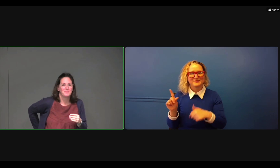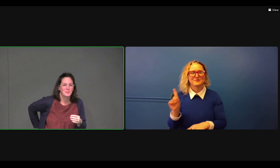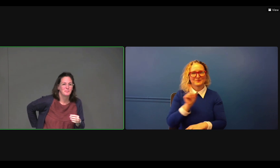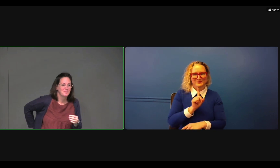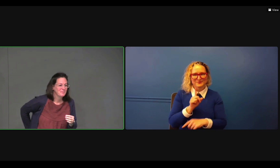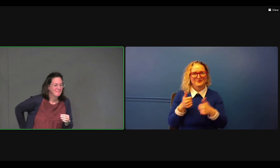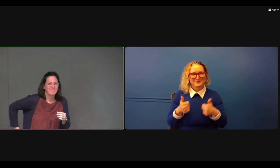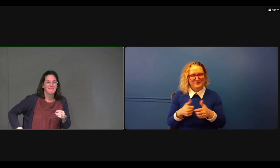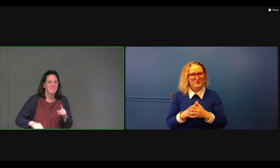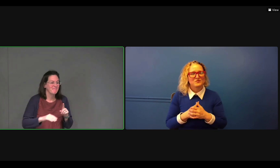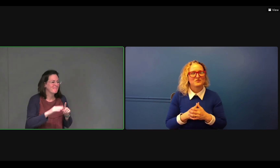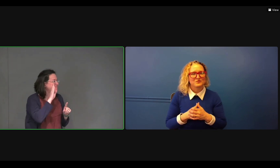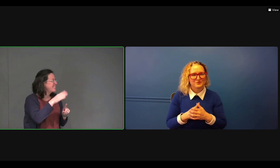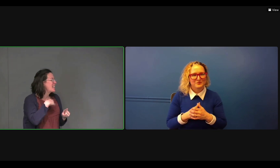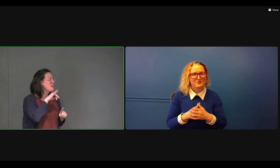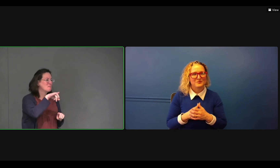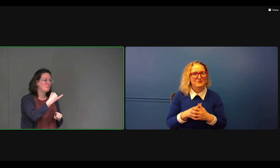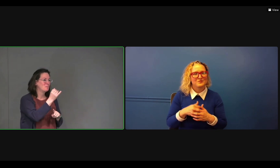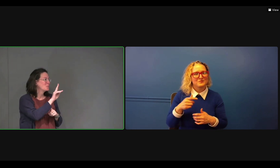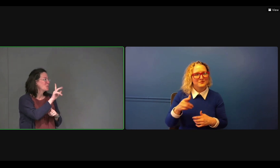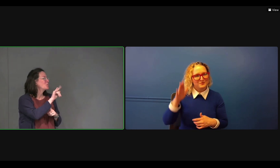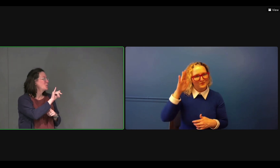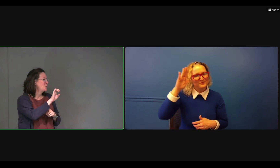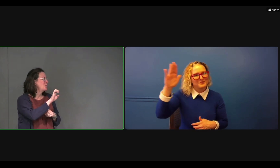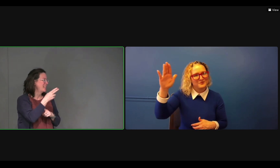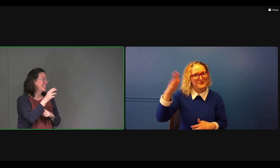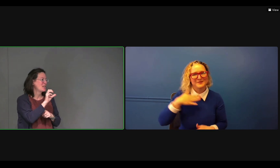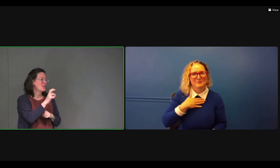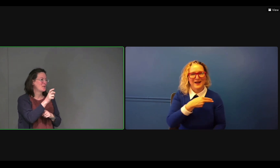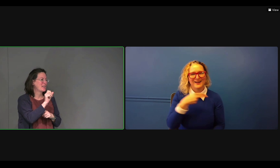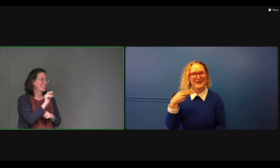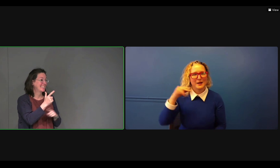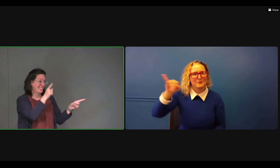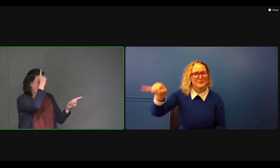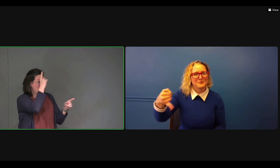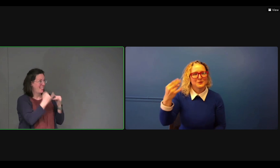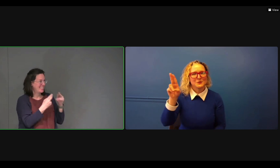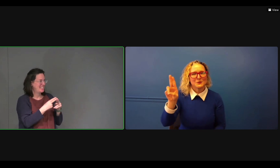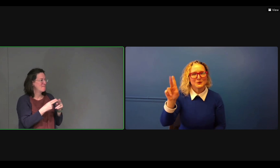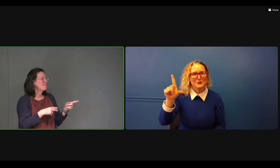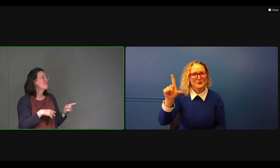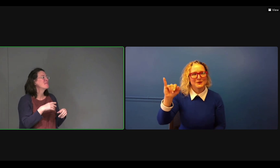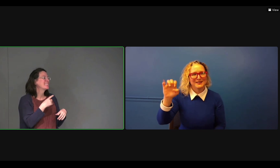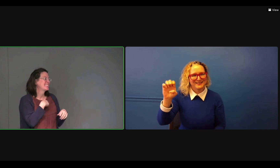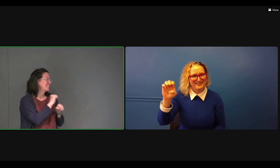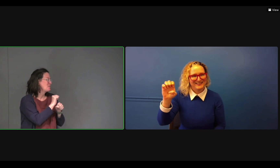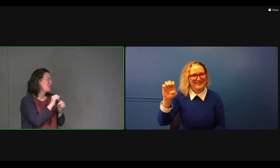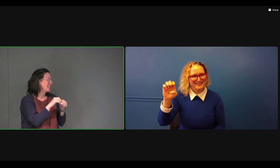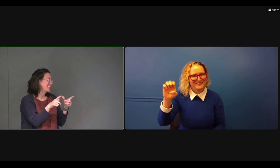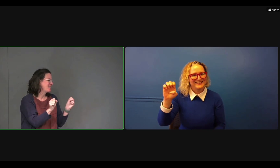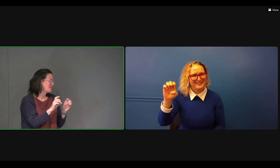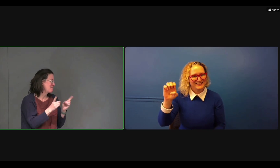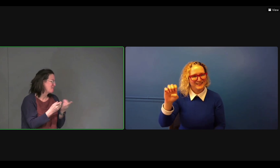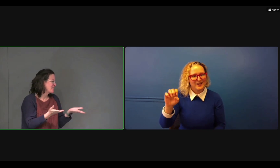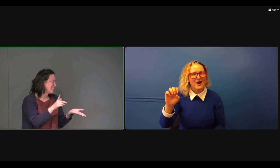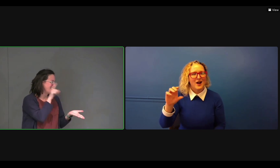Hello, and thank you for your talk. Let me make sure I'm centered correctly. My name is Julie Huxang, a German last